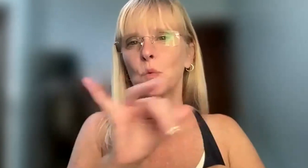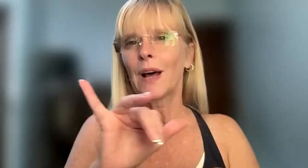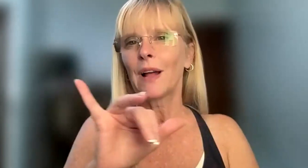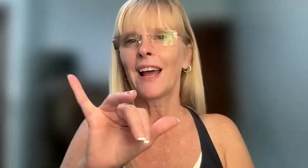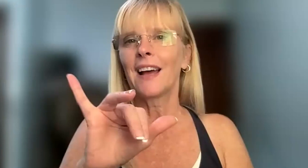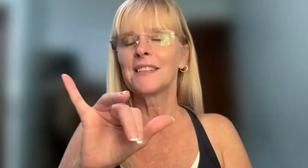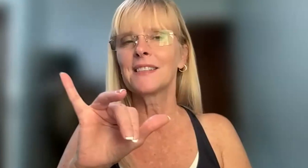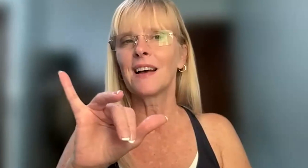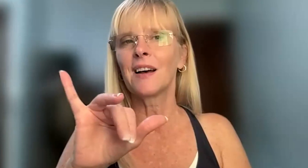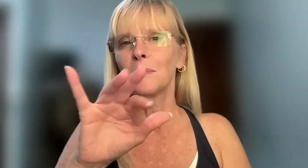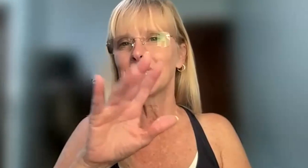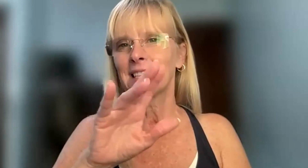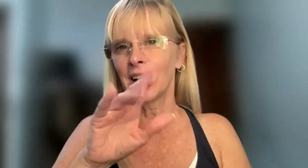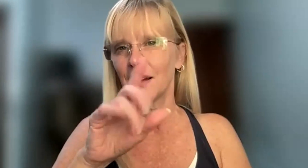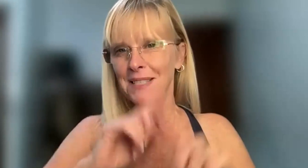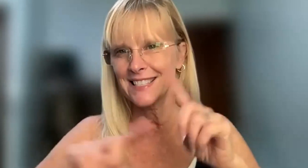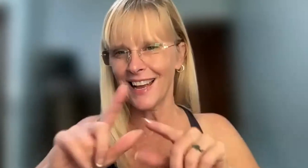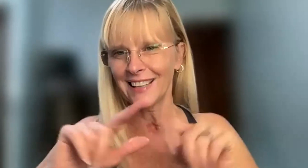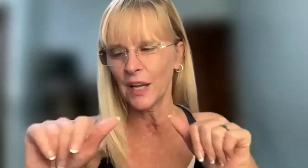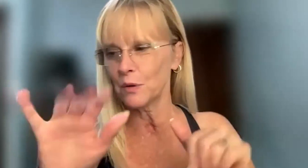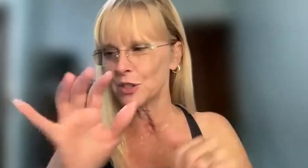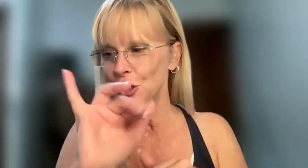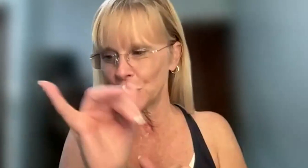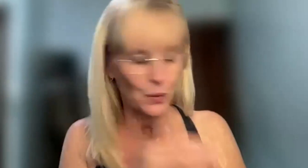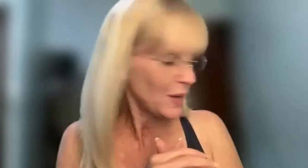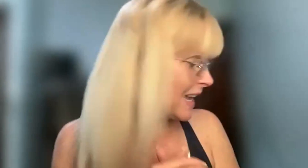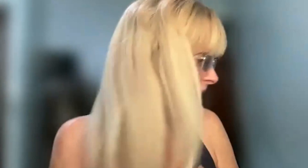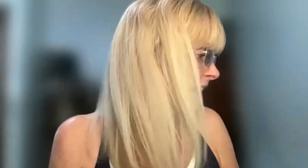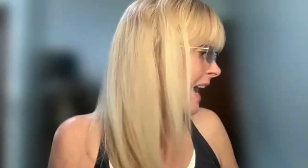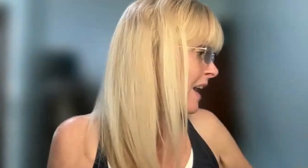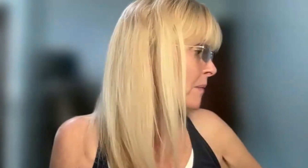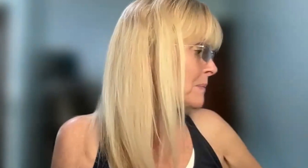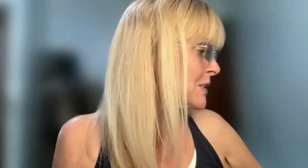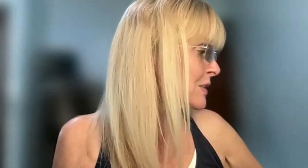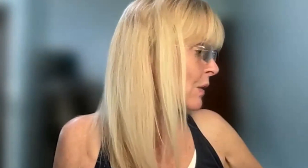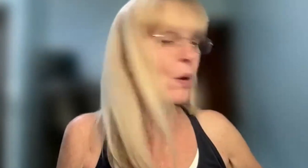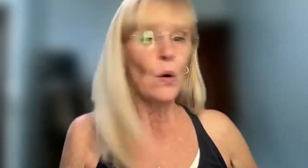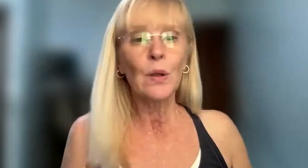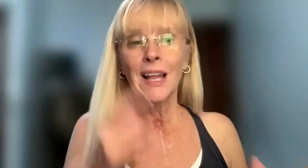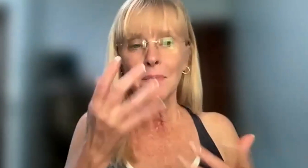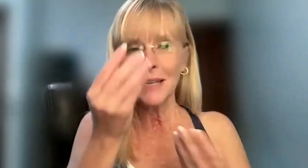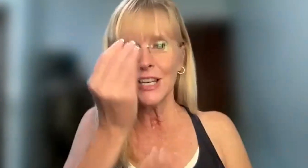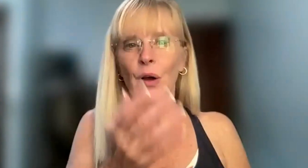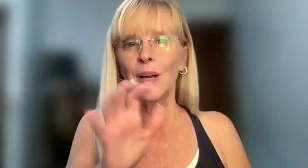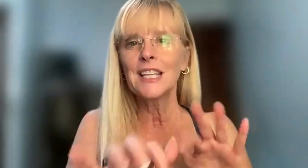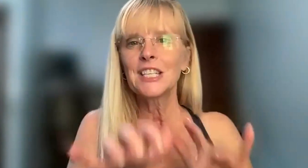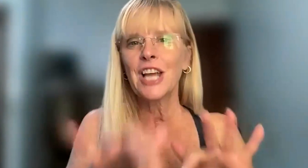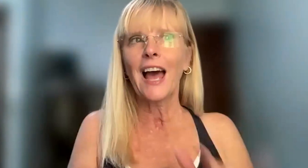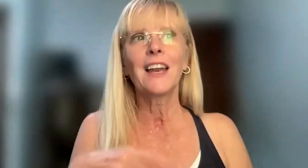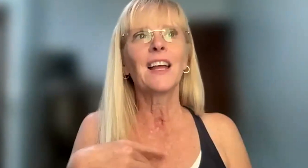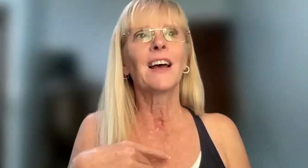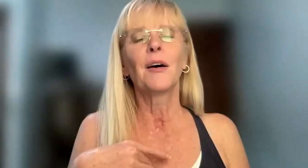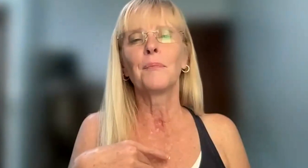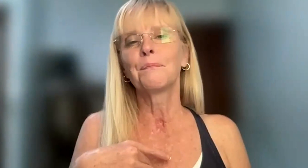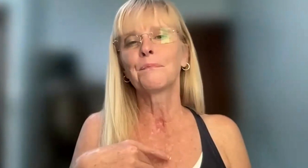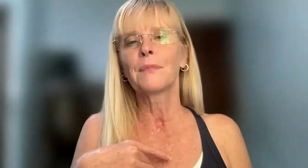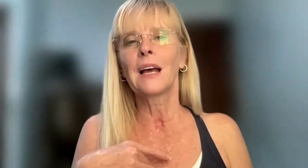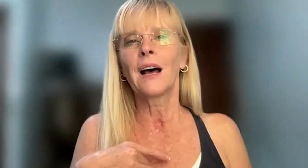well as sign language too. So let me know in the chat if